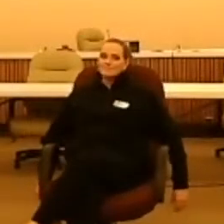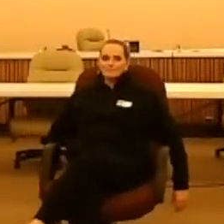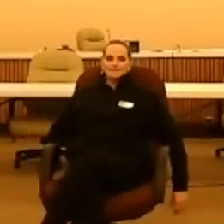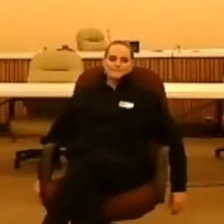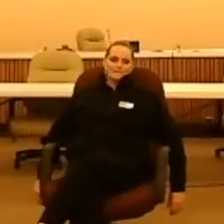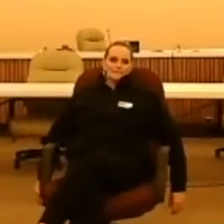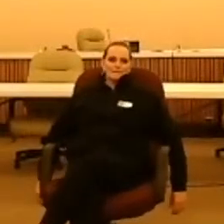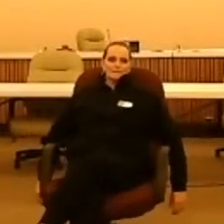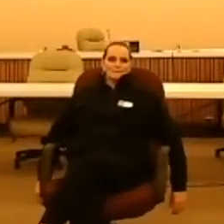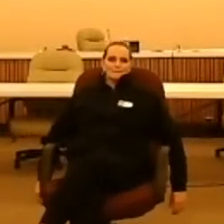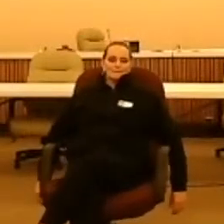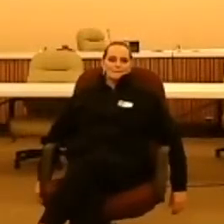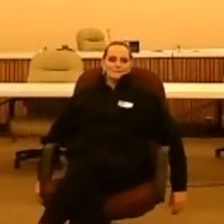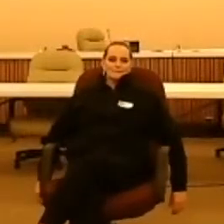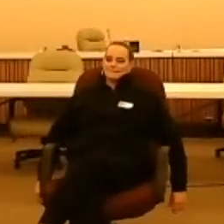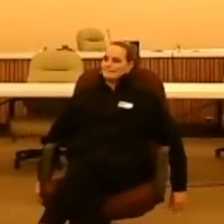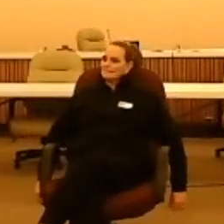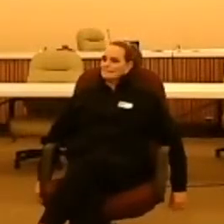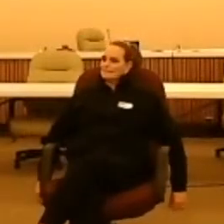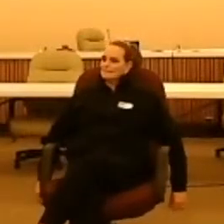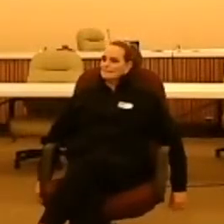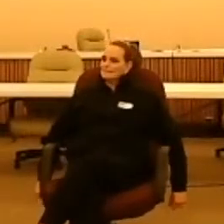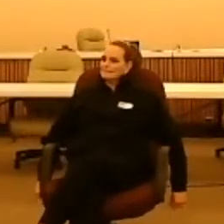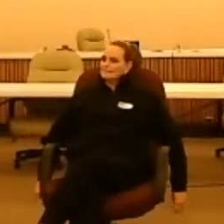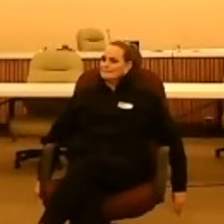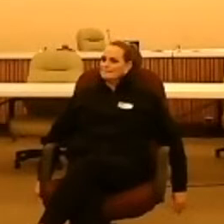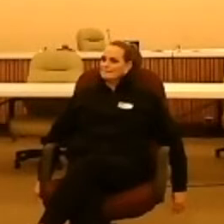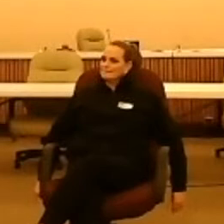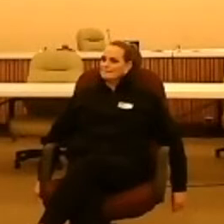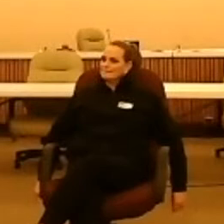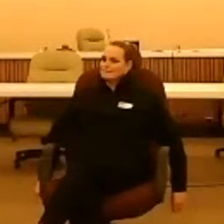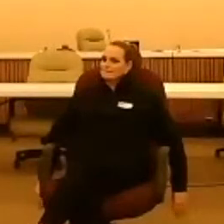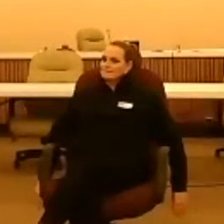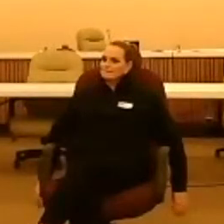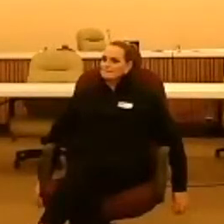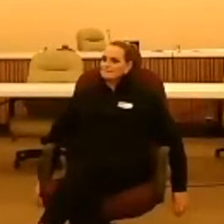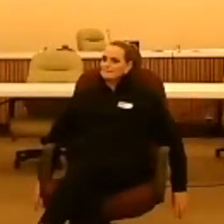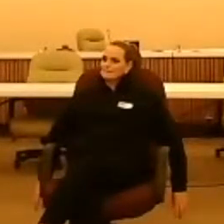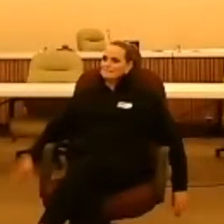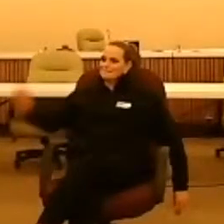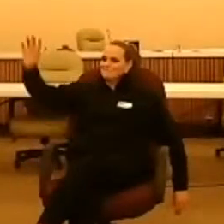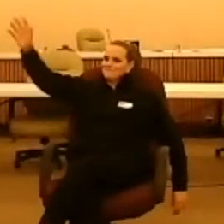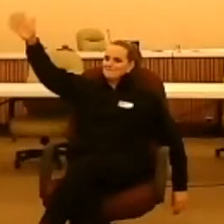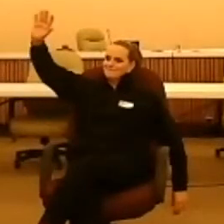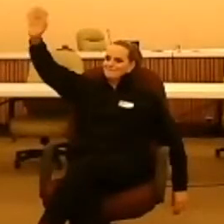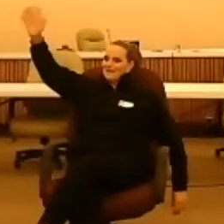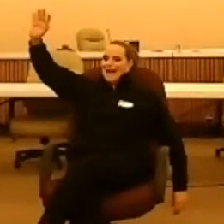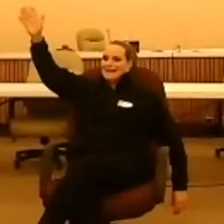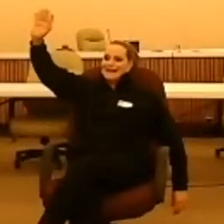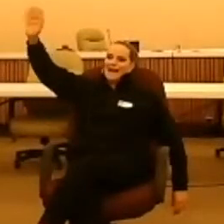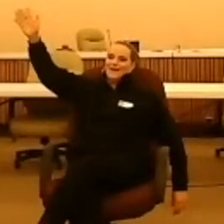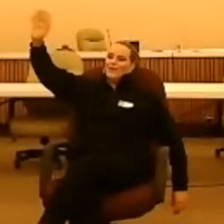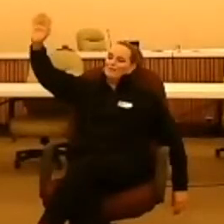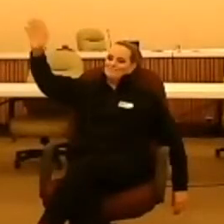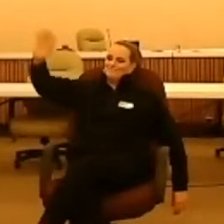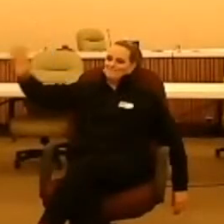Well, it's funny because I ate like at 4:30 or something, and it's 9 o'clock at night.